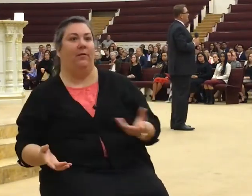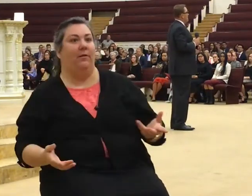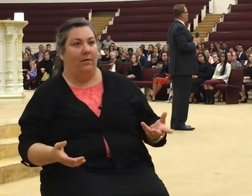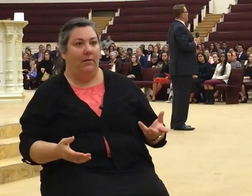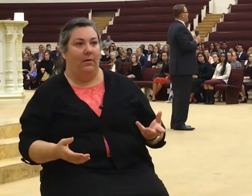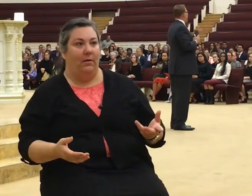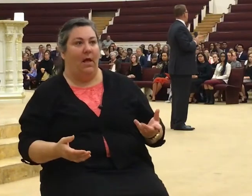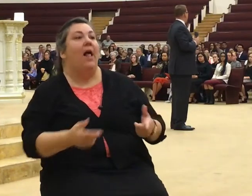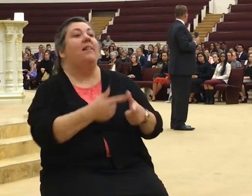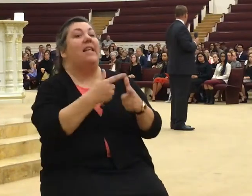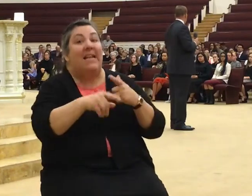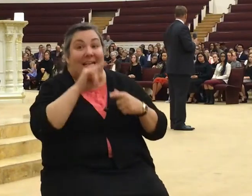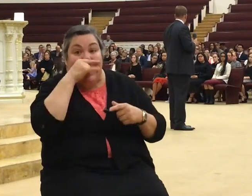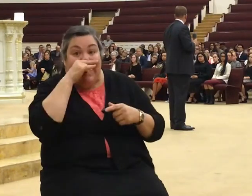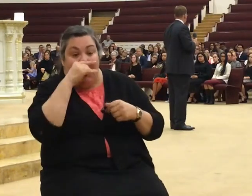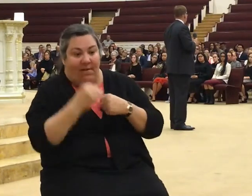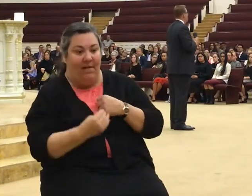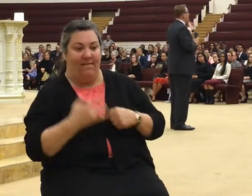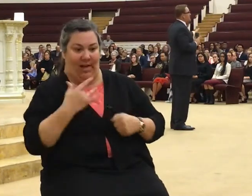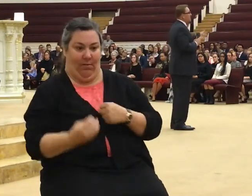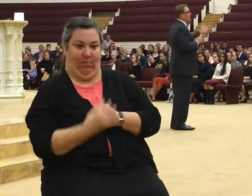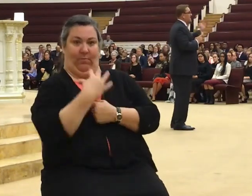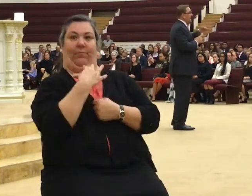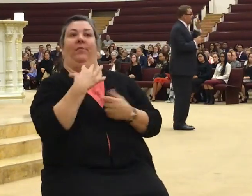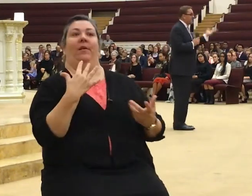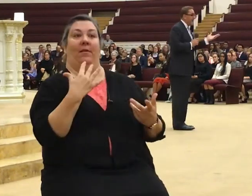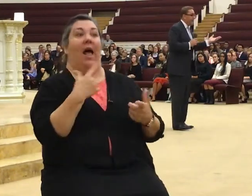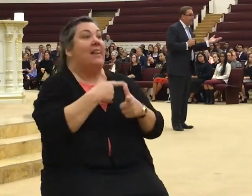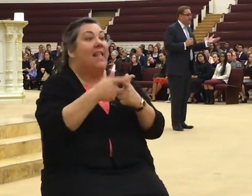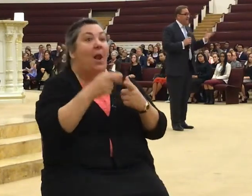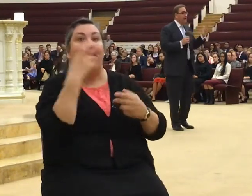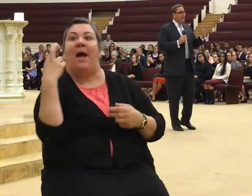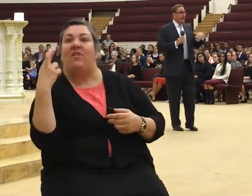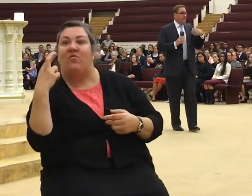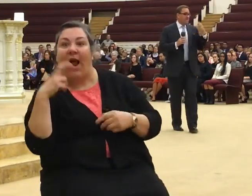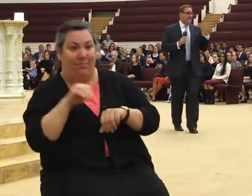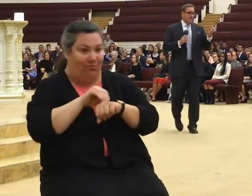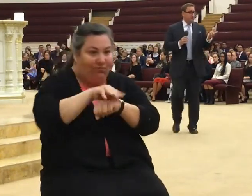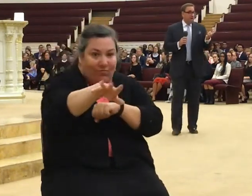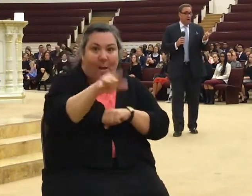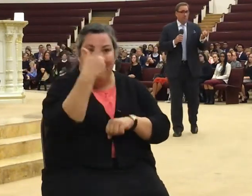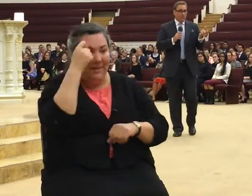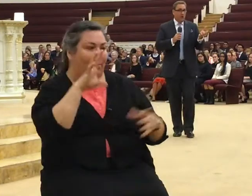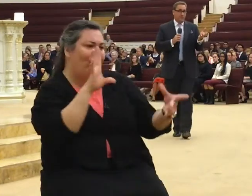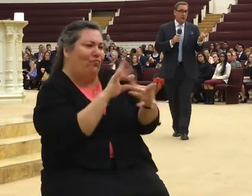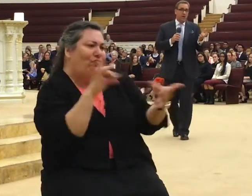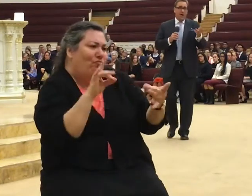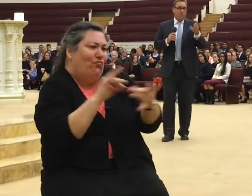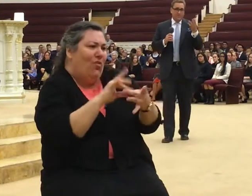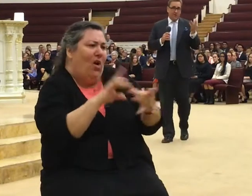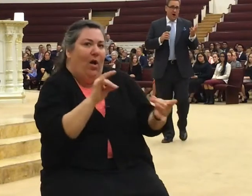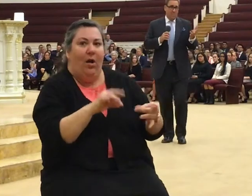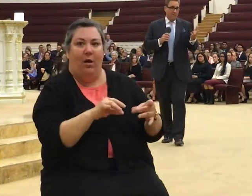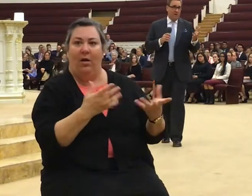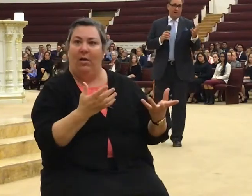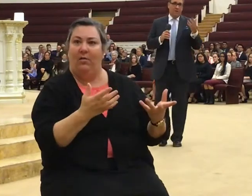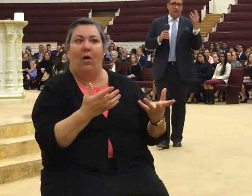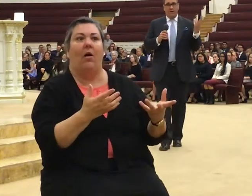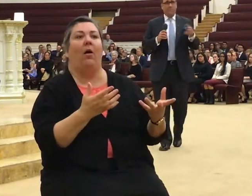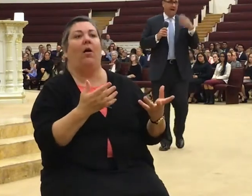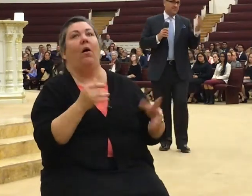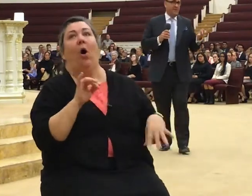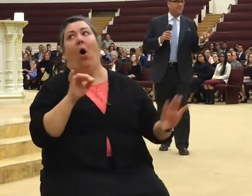And then the kids get affected. And then the best friends, they got to tell about it because they understand something's going on with so-and-so and what's going on with you.